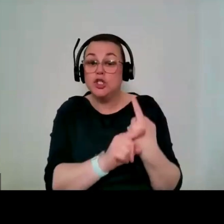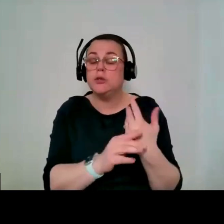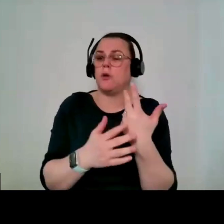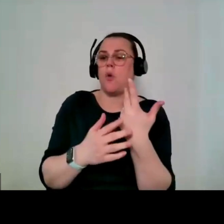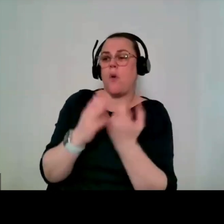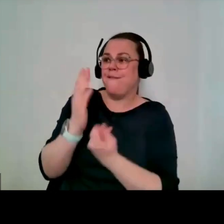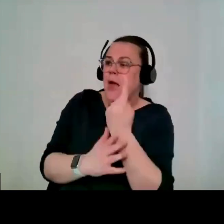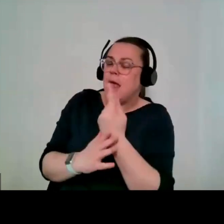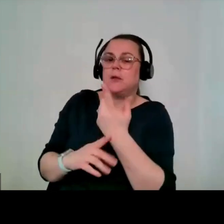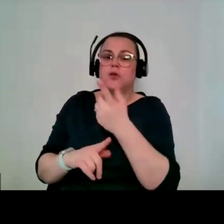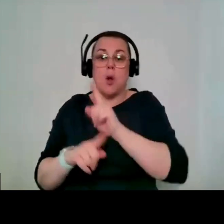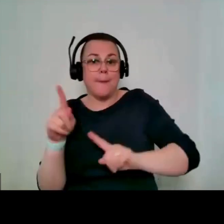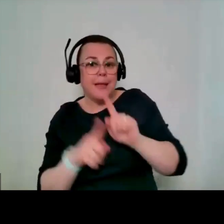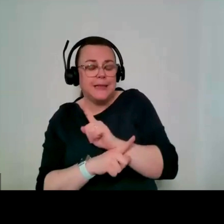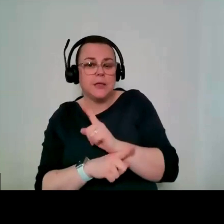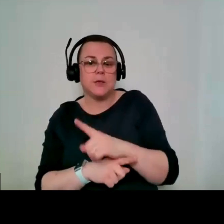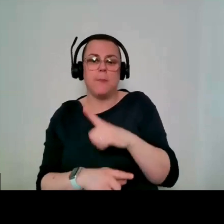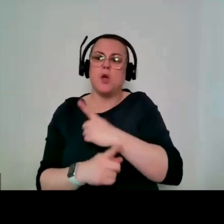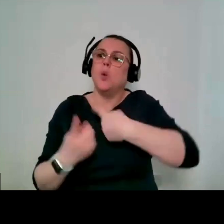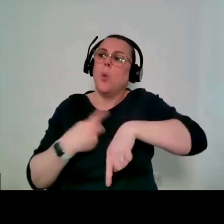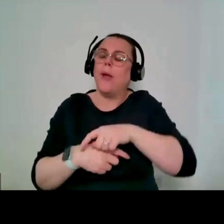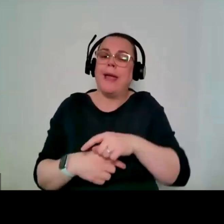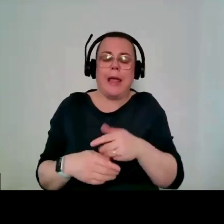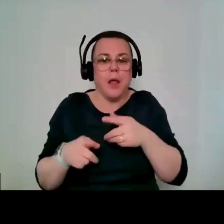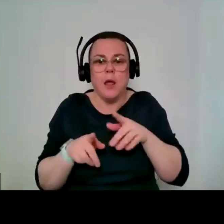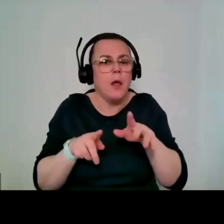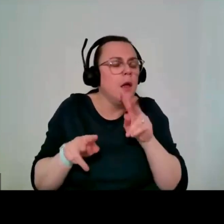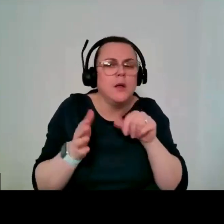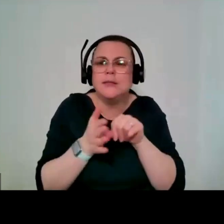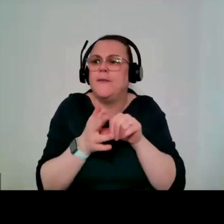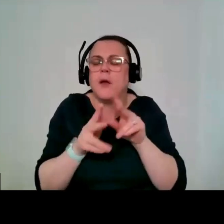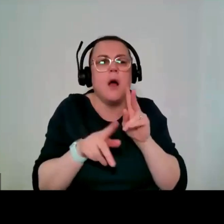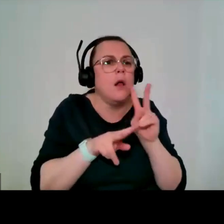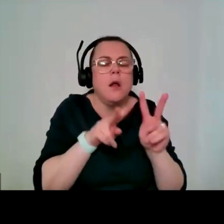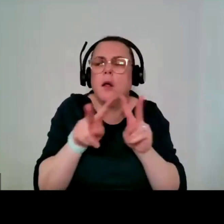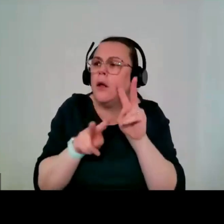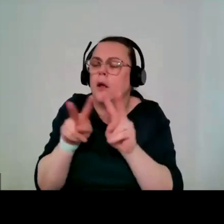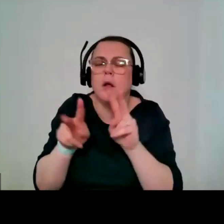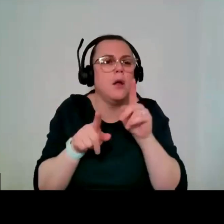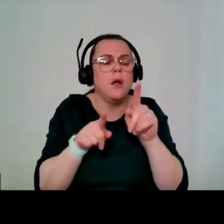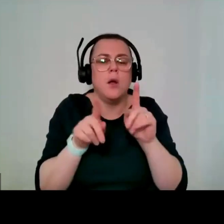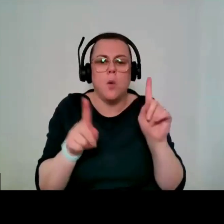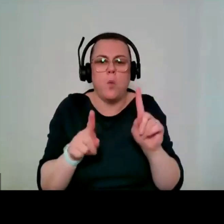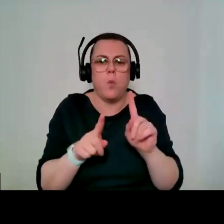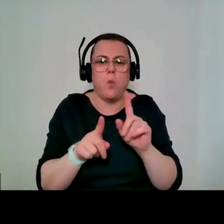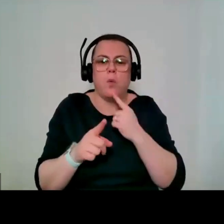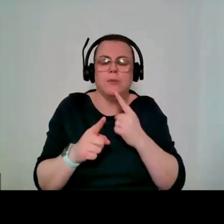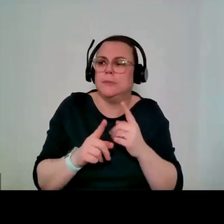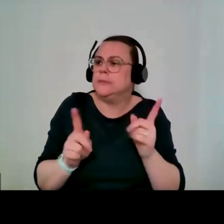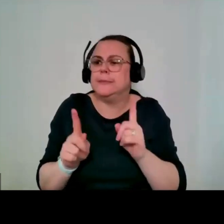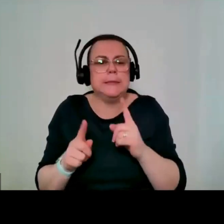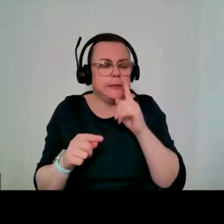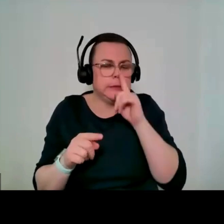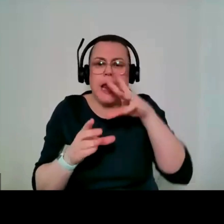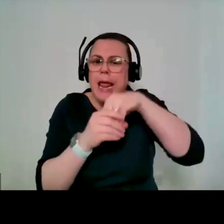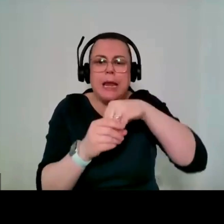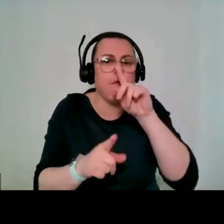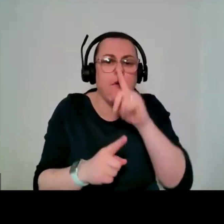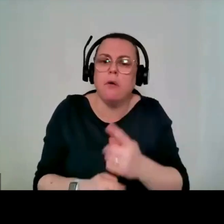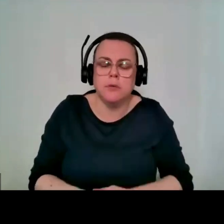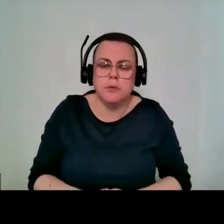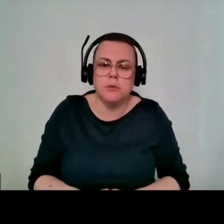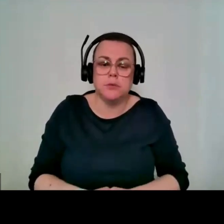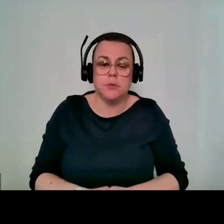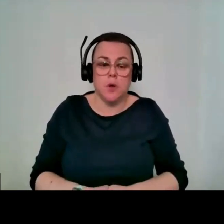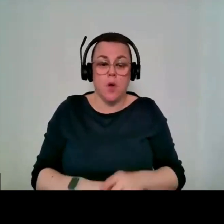and so on, because we find it difficult to follow what's been said and we can't participate. It can also mean